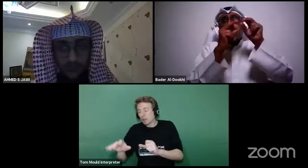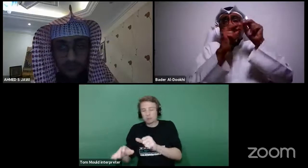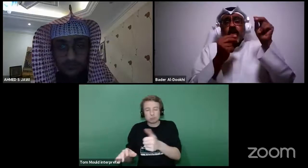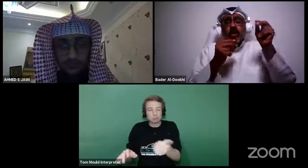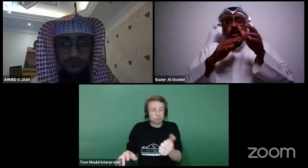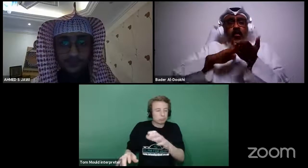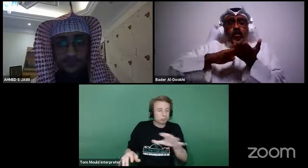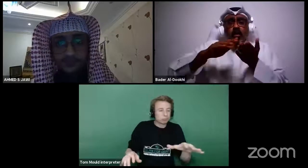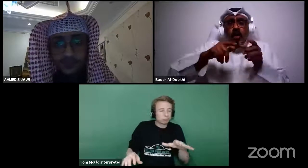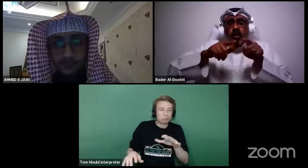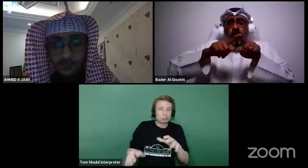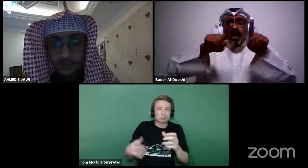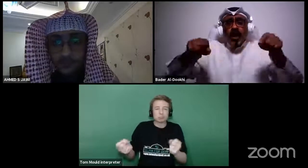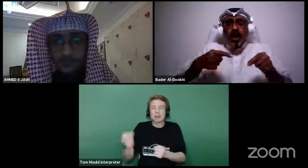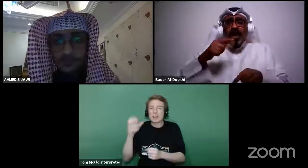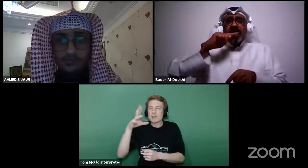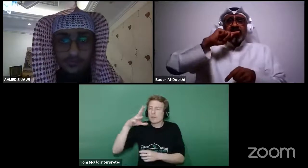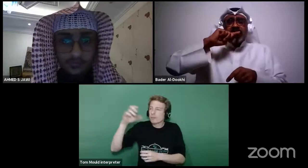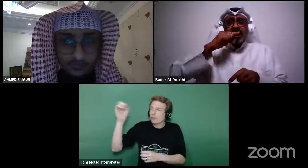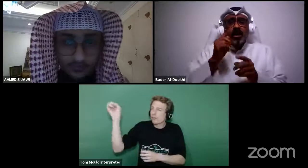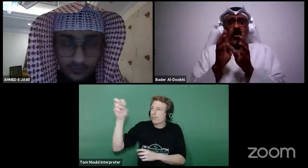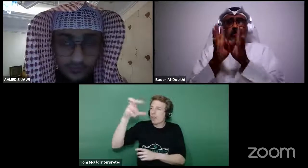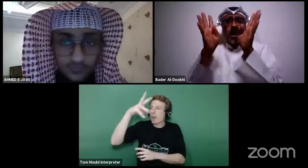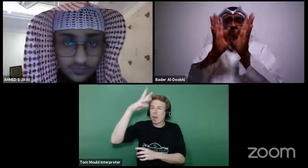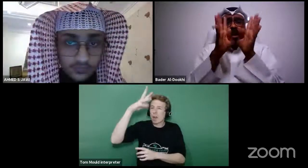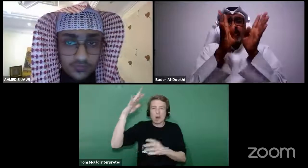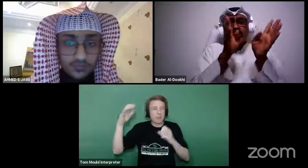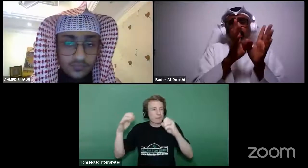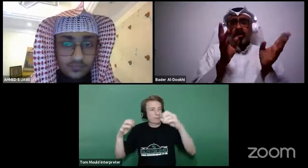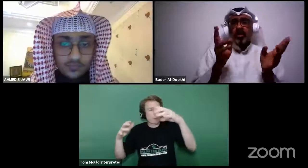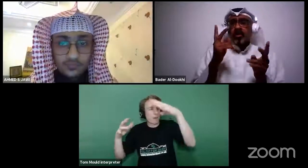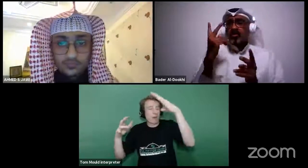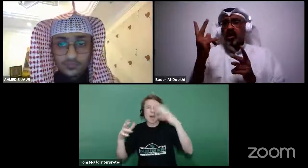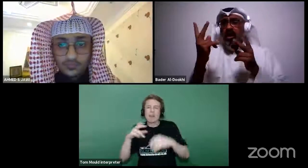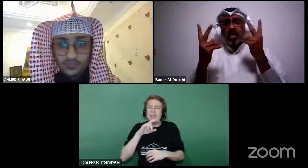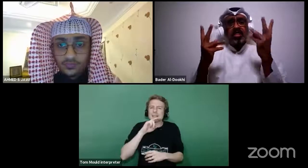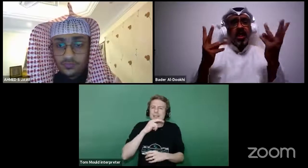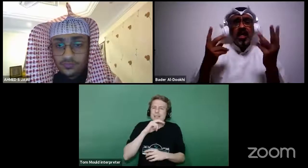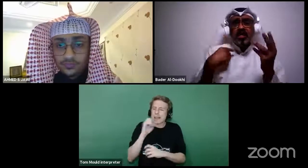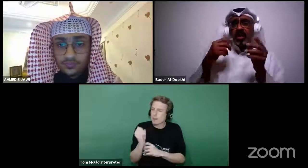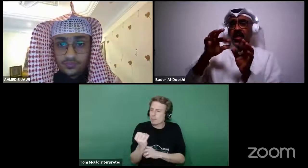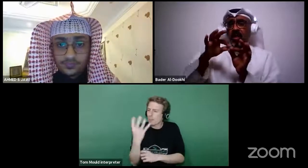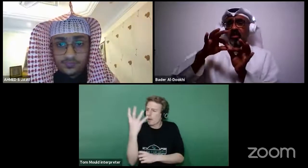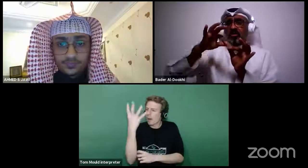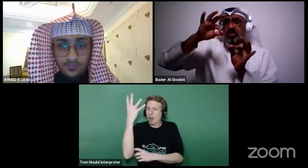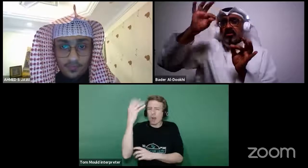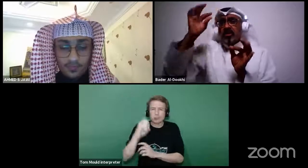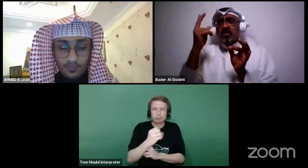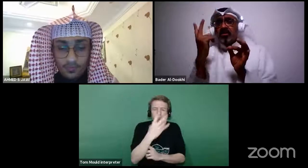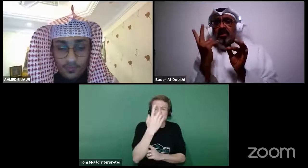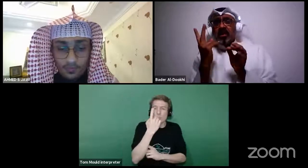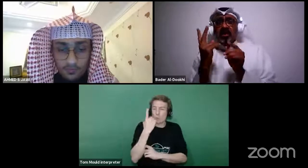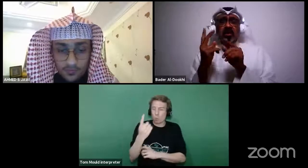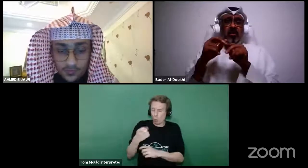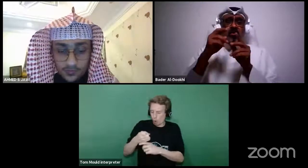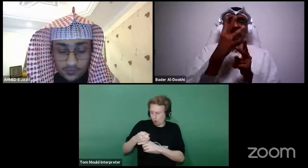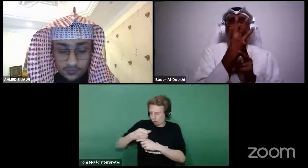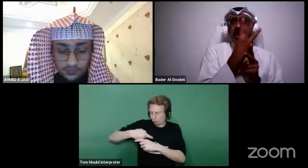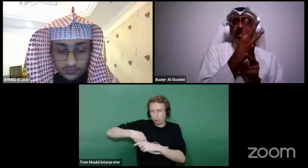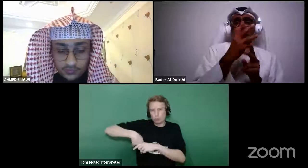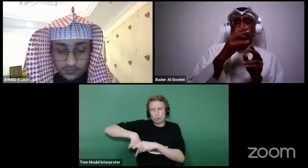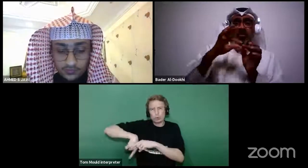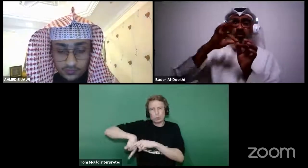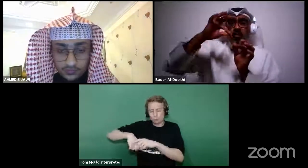fields and date palms growing into 2 or 3 from a single stem root, or otherwise 1 stem root for